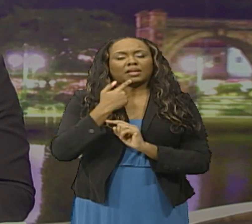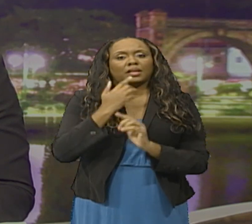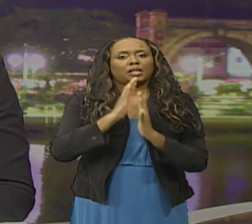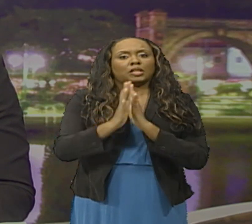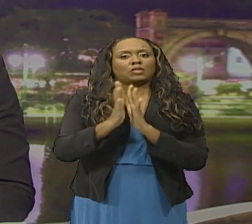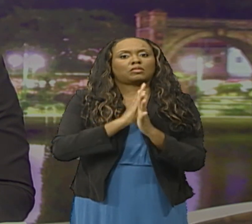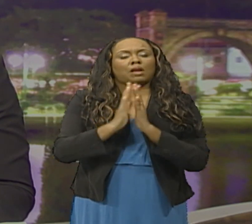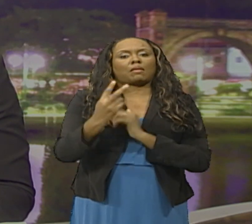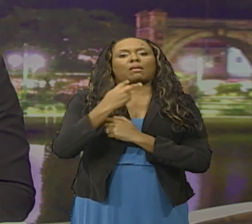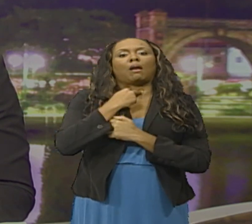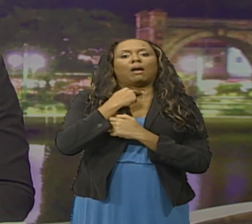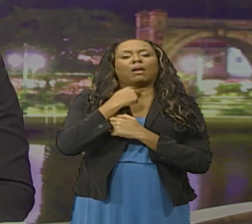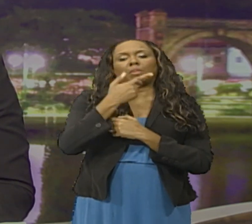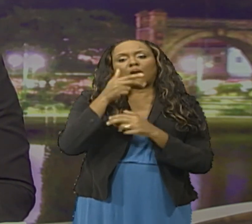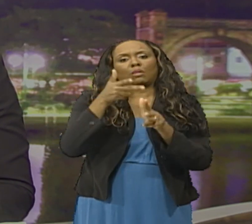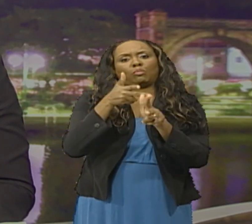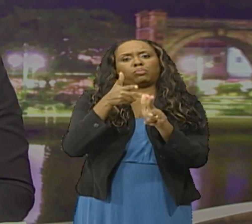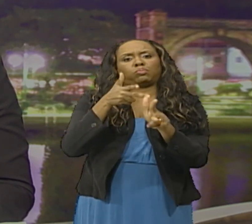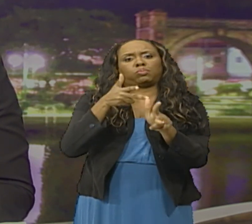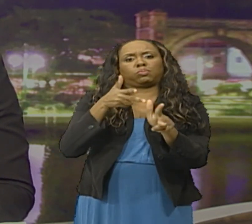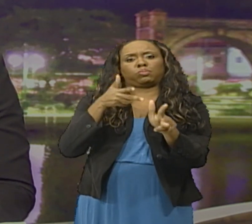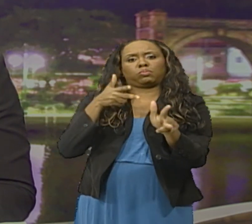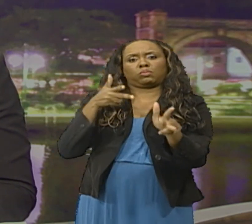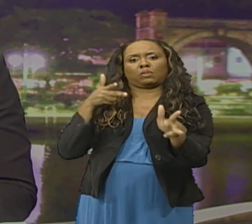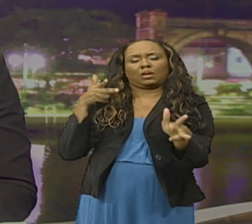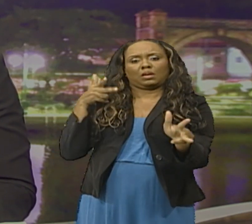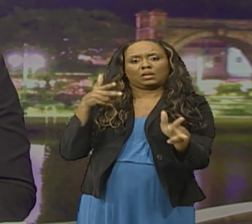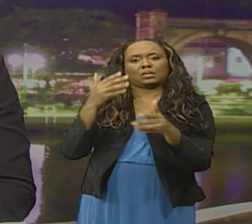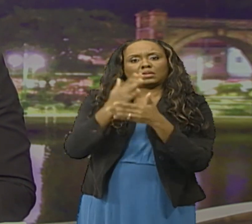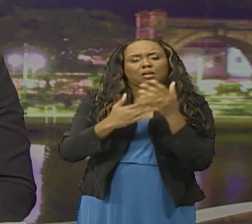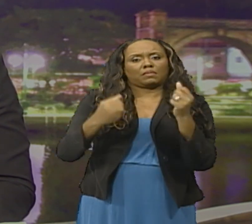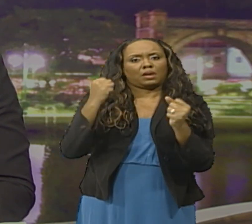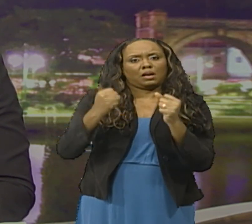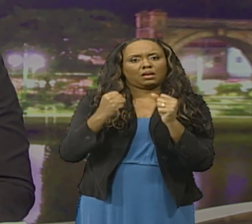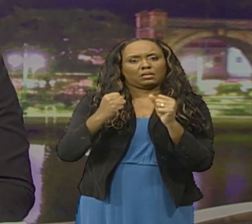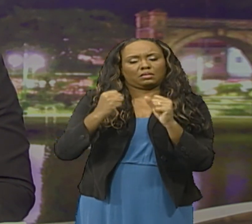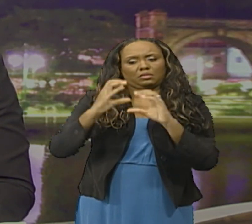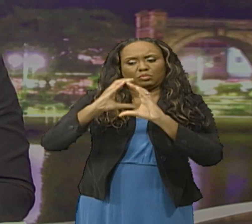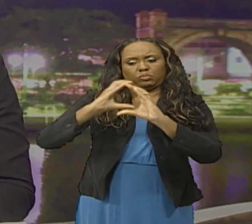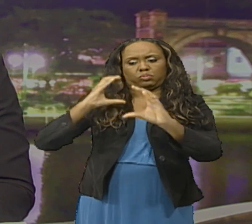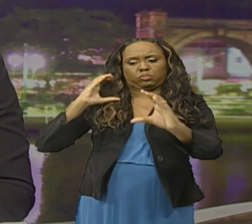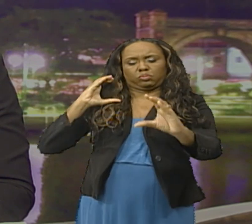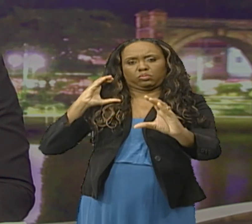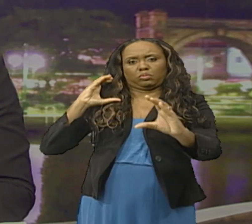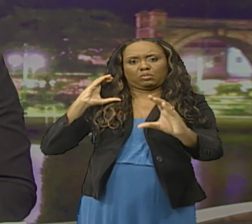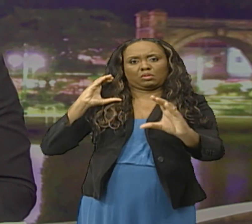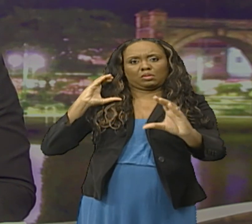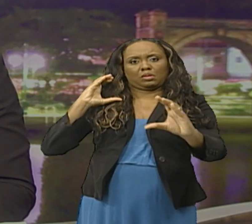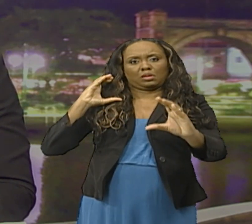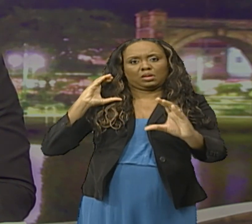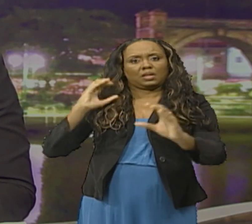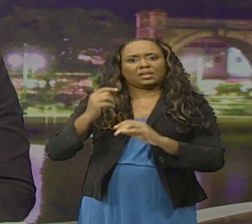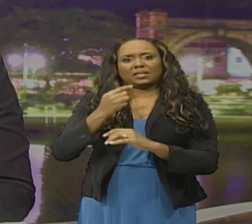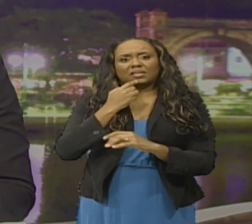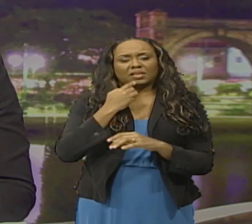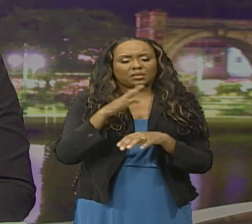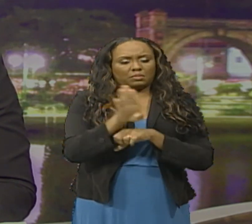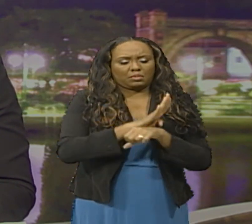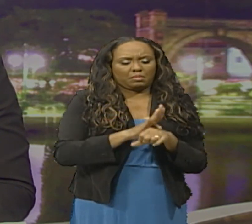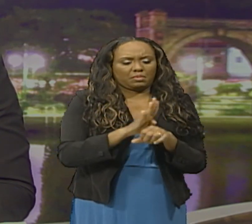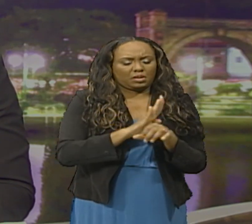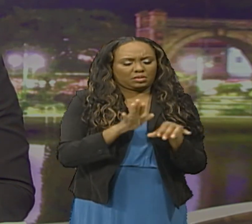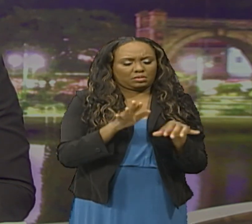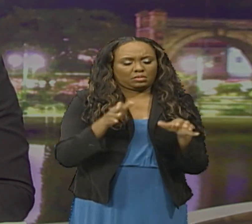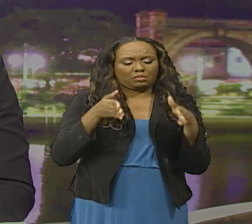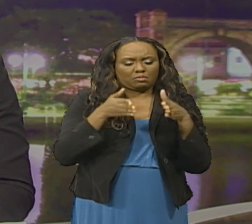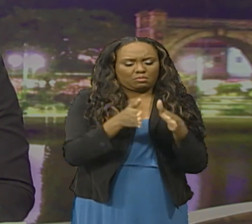jams caused by long-haul vehicles need to be addressed. He believes the size of the roads on the islands poses a problem, and